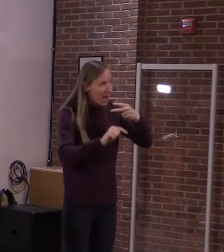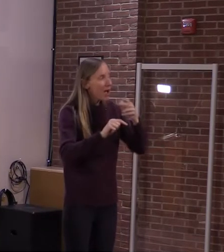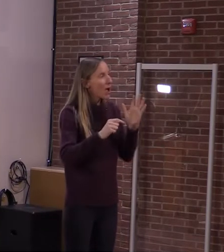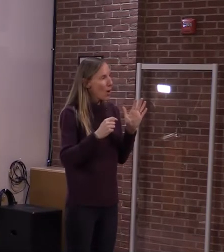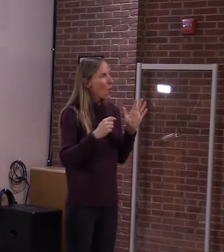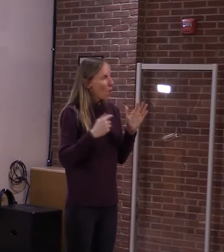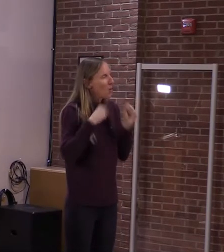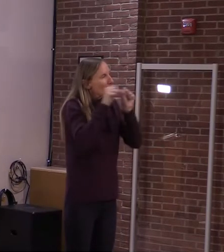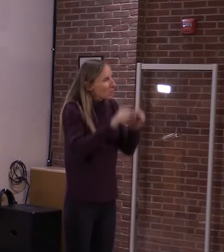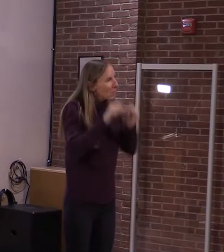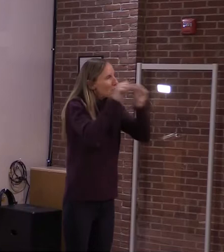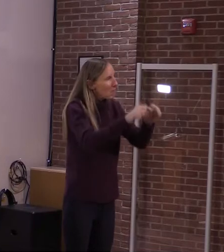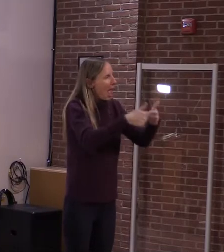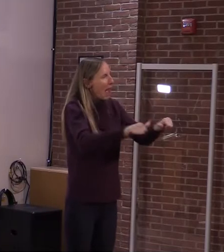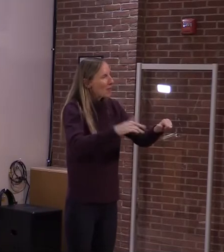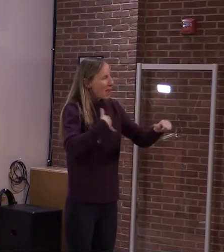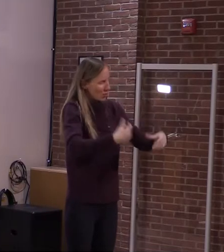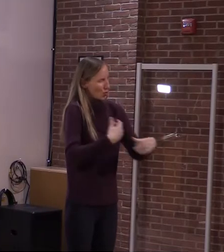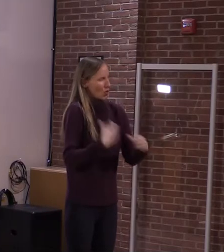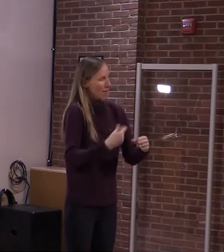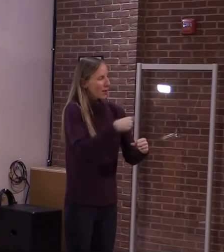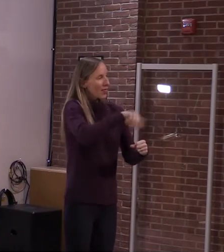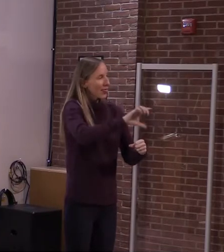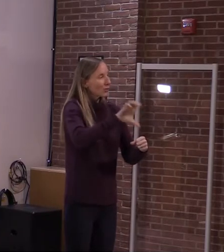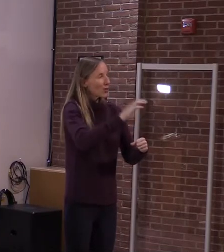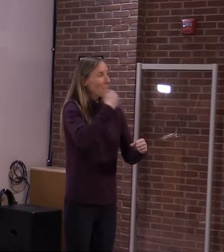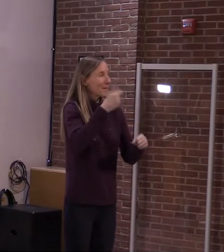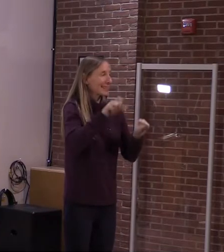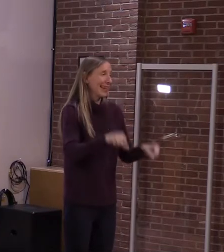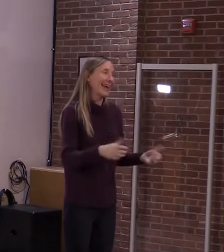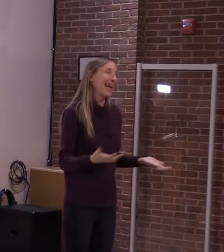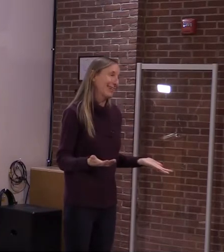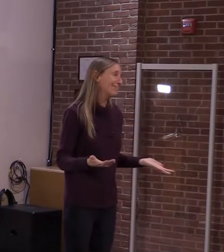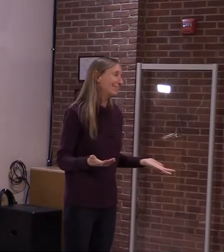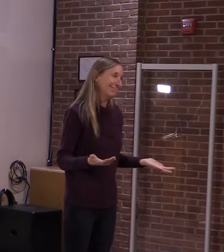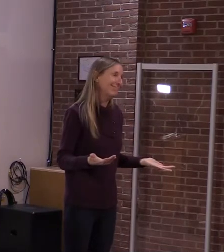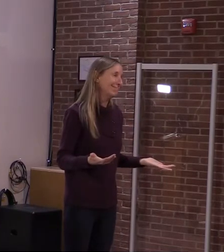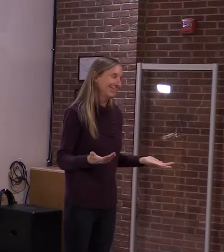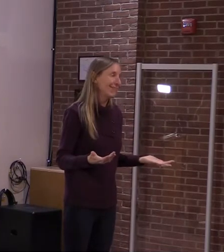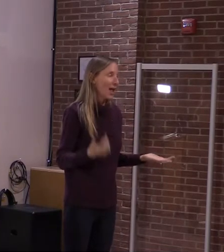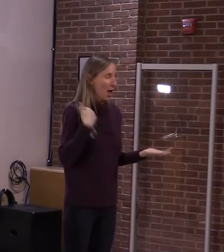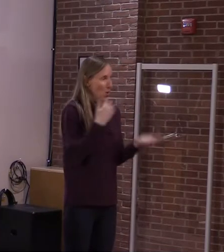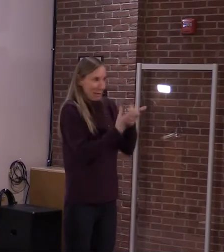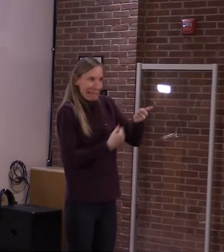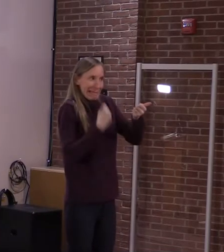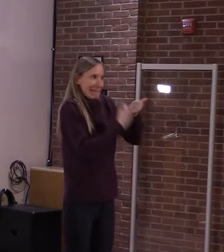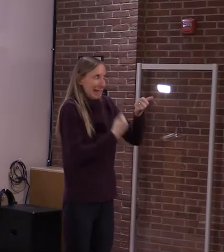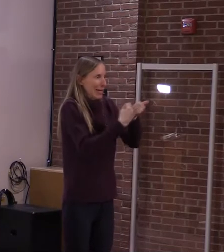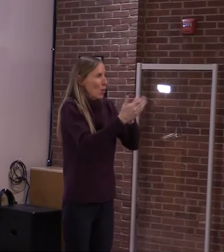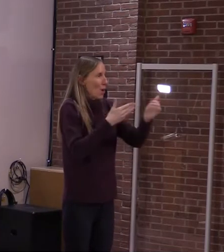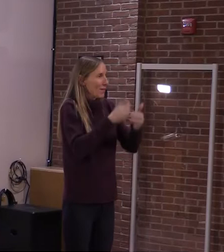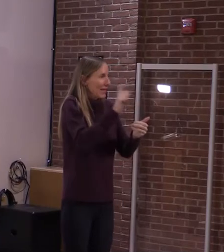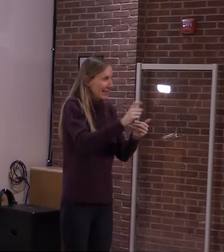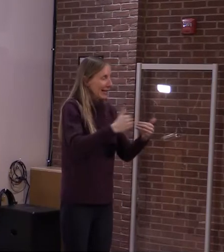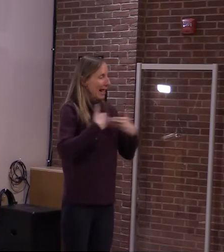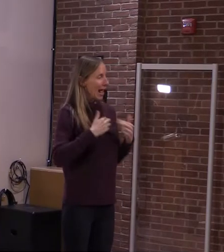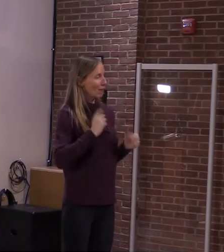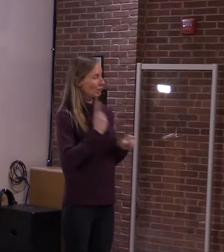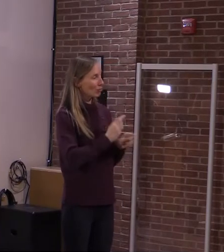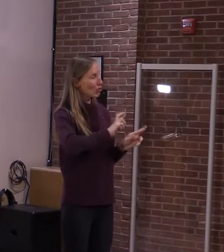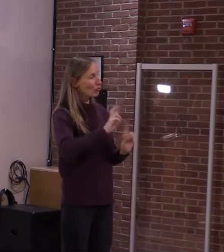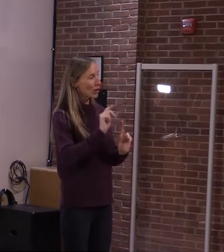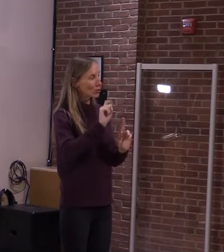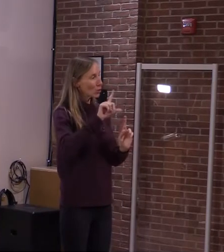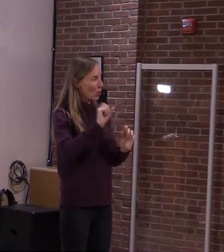So I have a lot of confidence that they're doing the best they can, and that we will provide the support they need, and we have the right tools in place for them